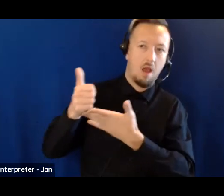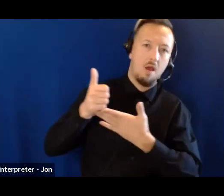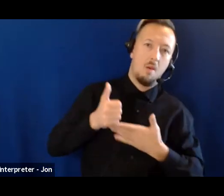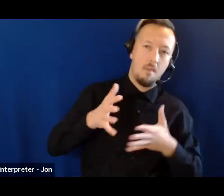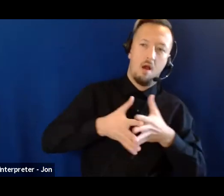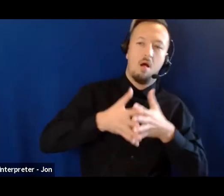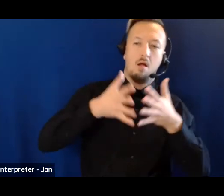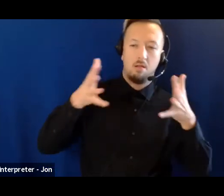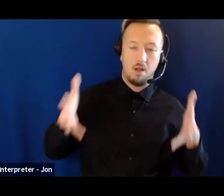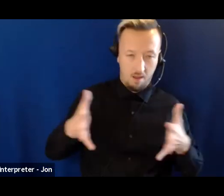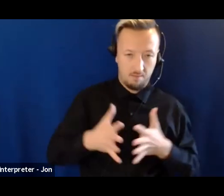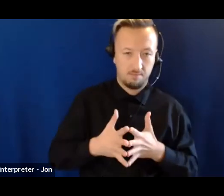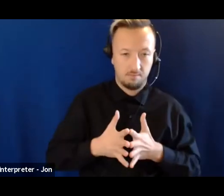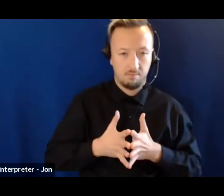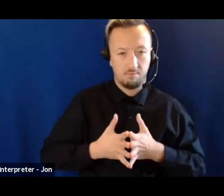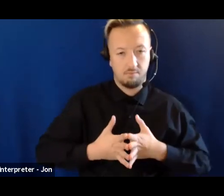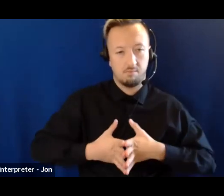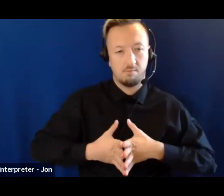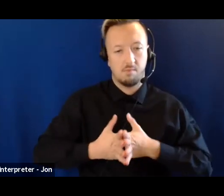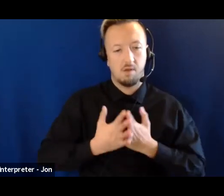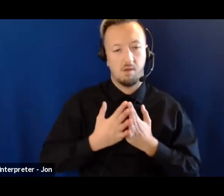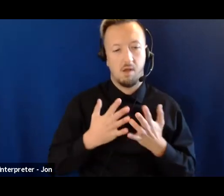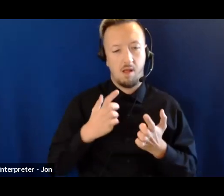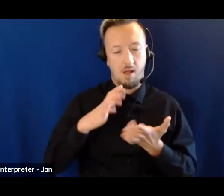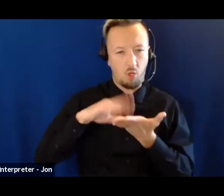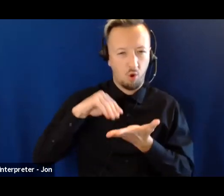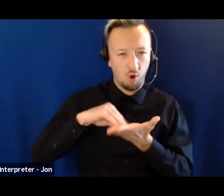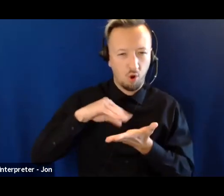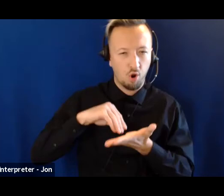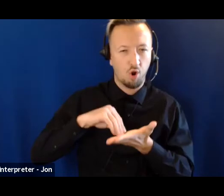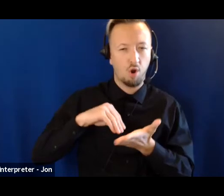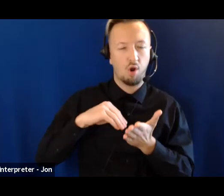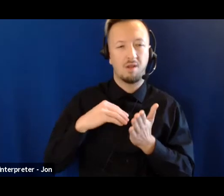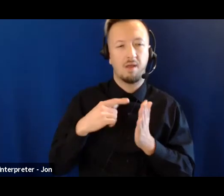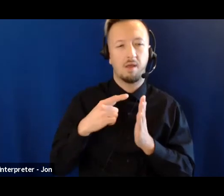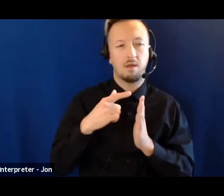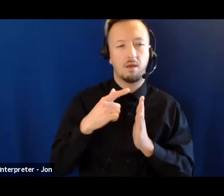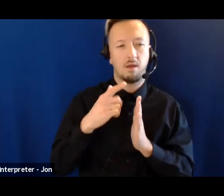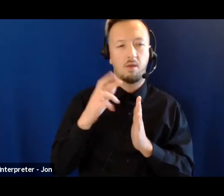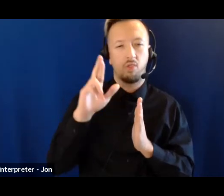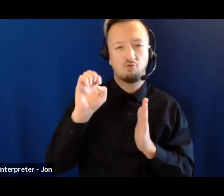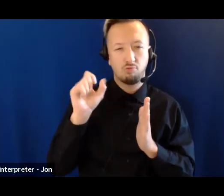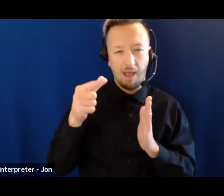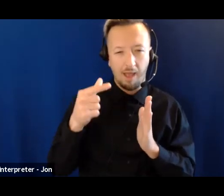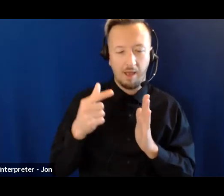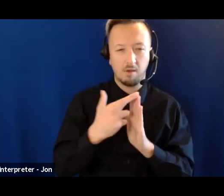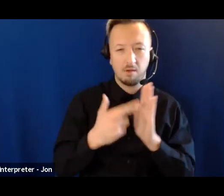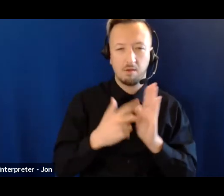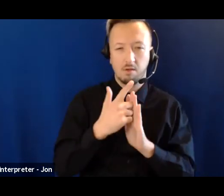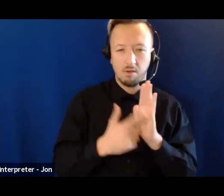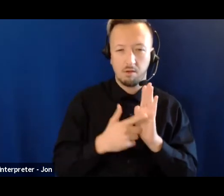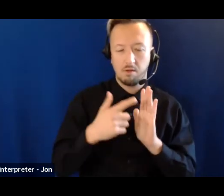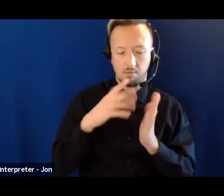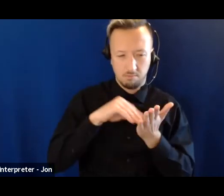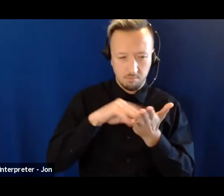the regulations and knowing what was in those, what pertained to the silk. And ever since then, they have really just